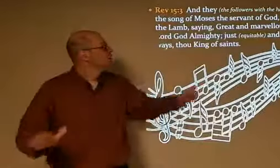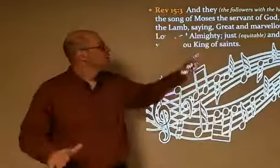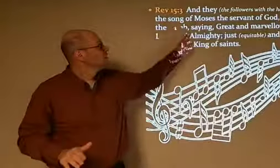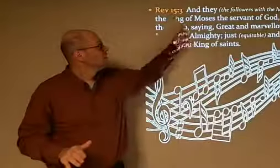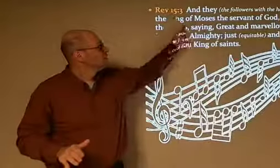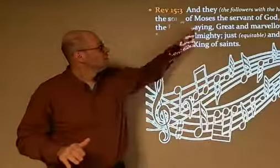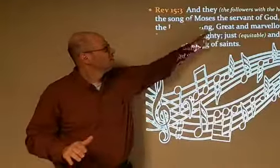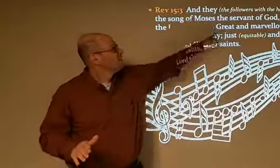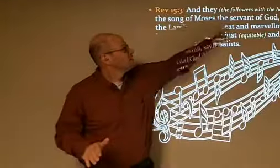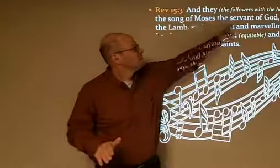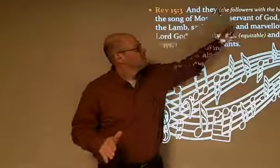servant of God.